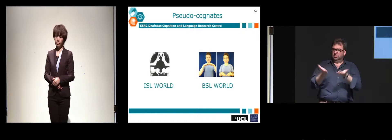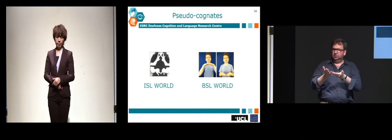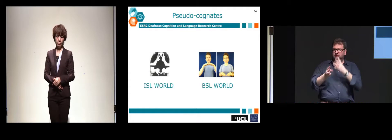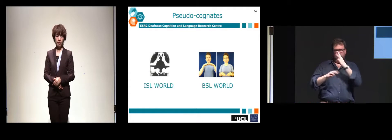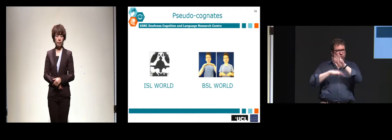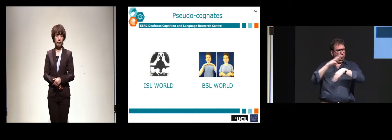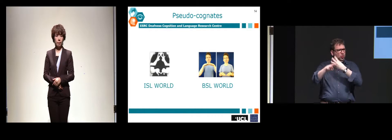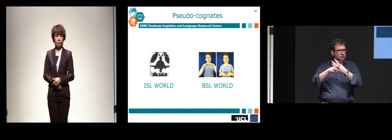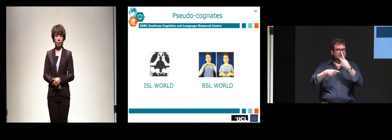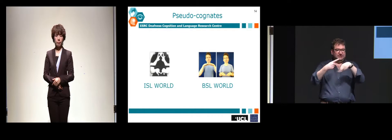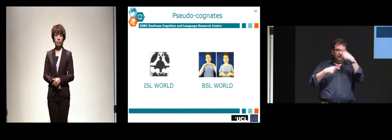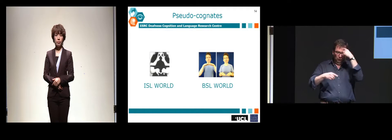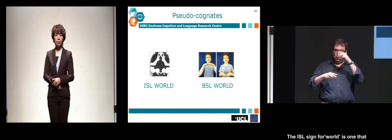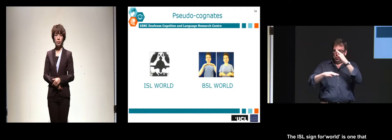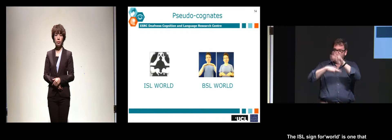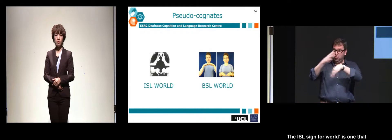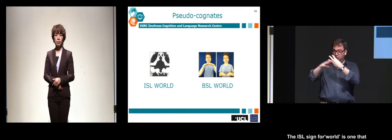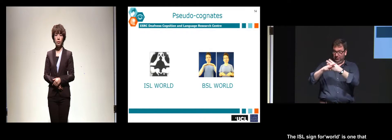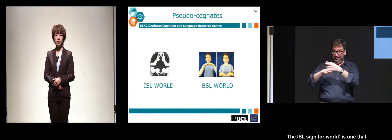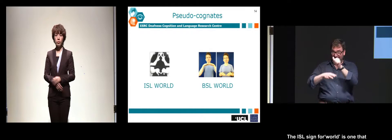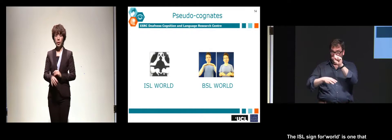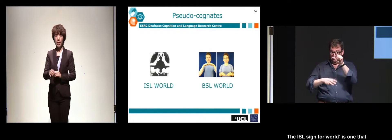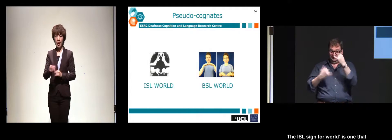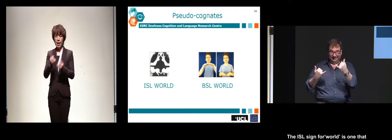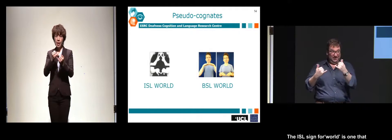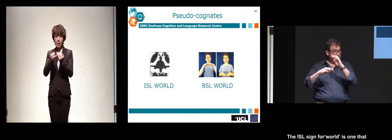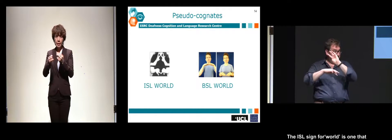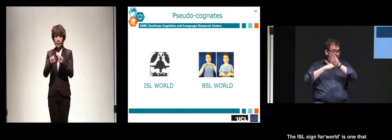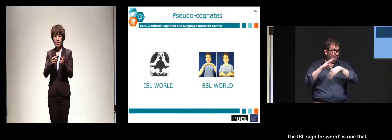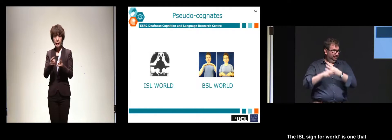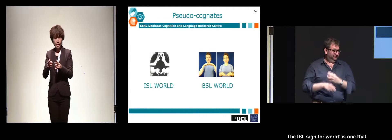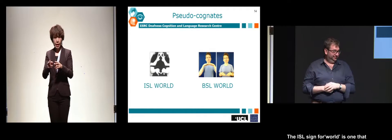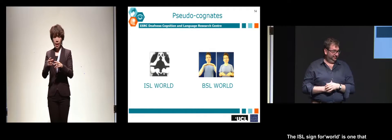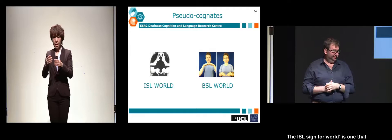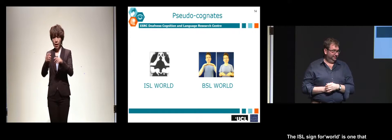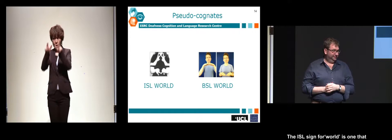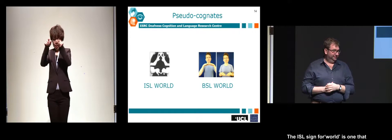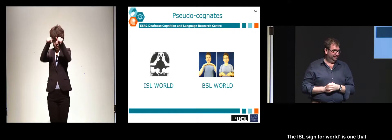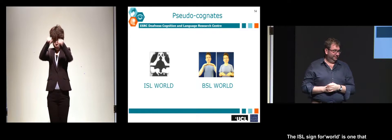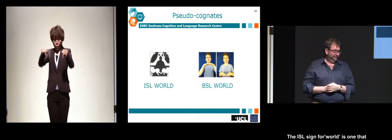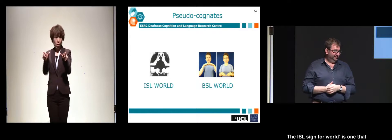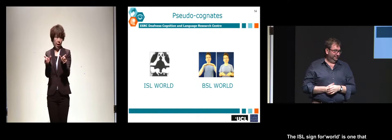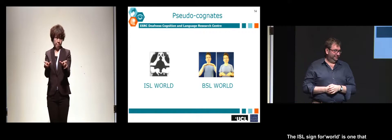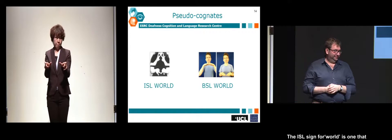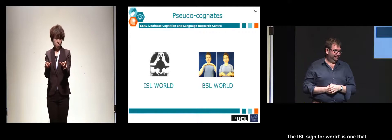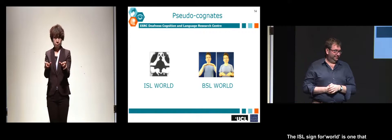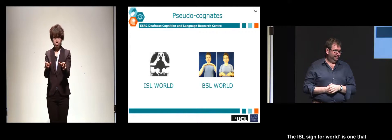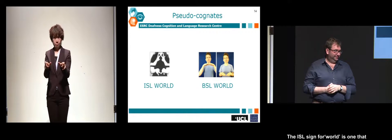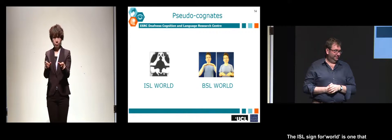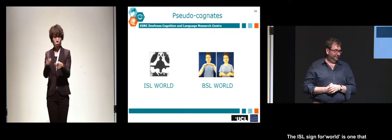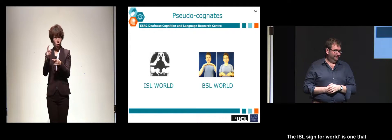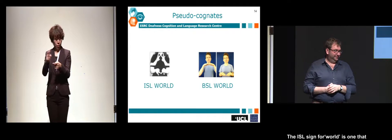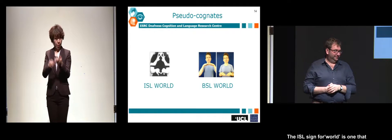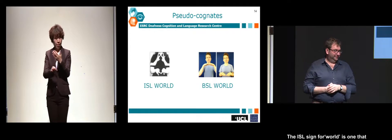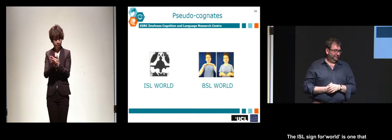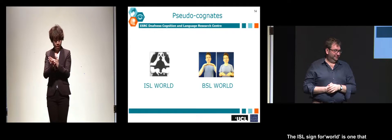these pseudocognates. The ISL sign for world is one that I will show you now.